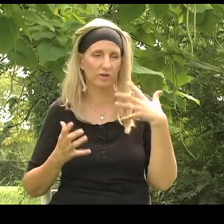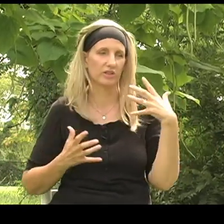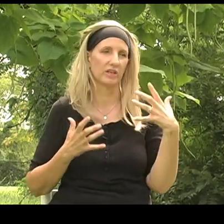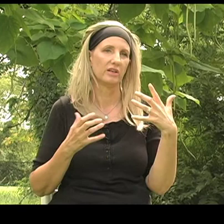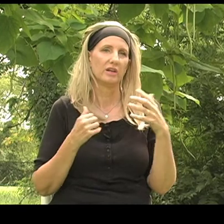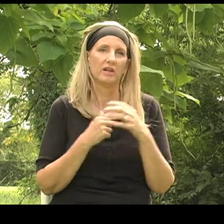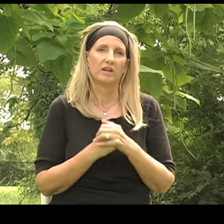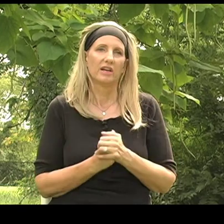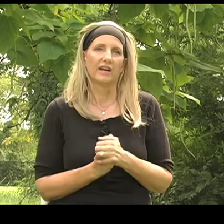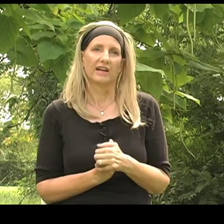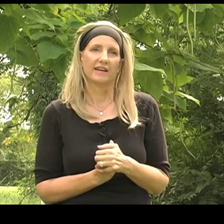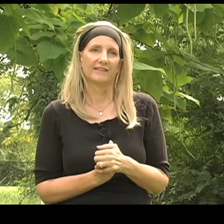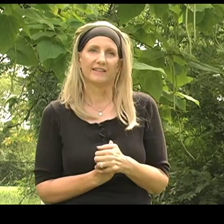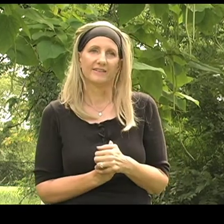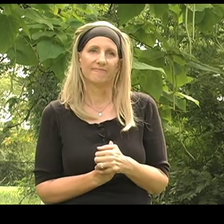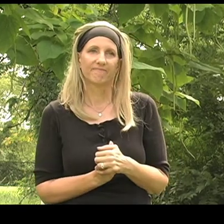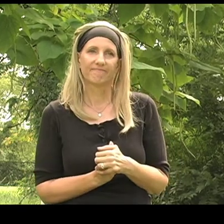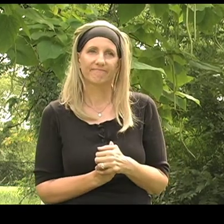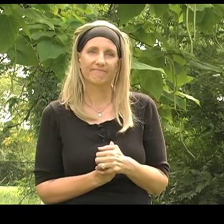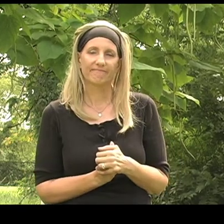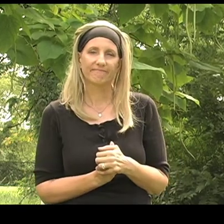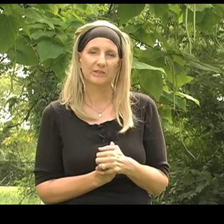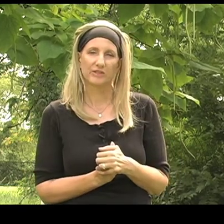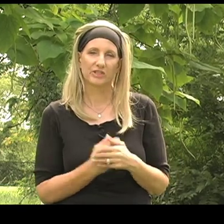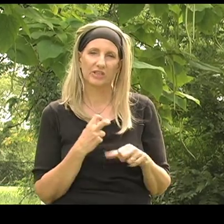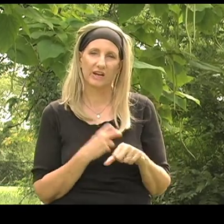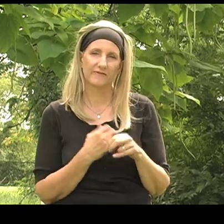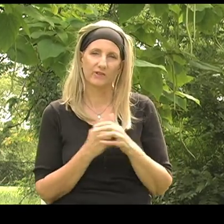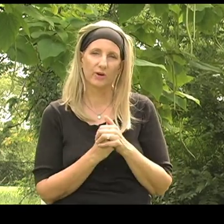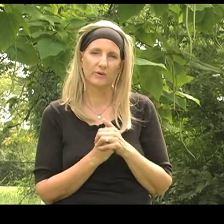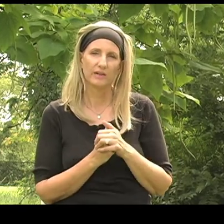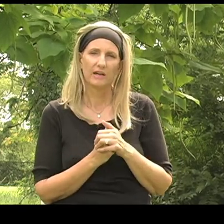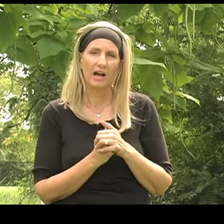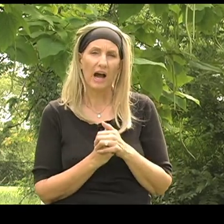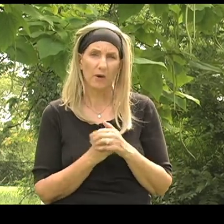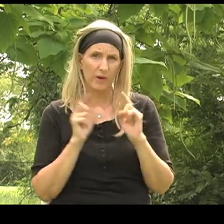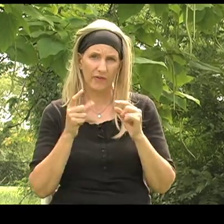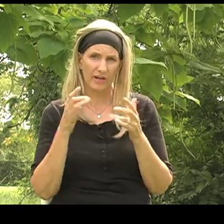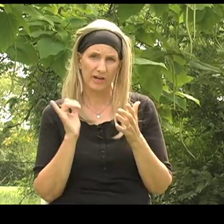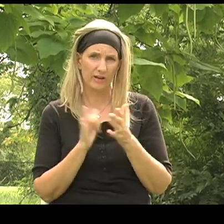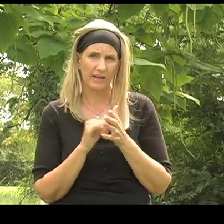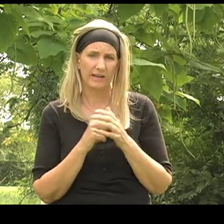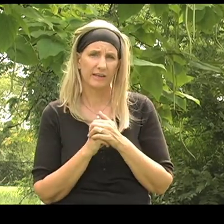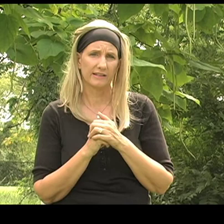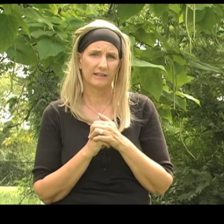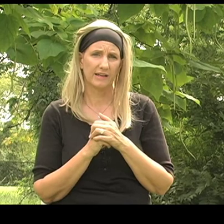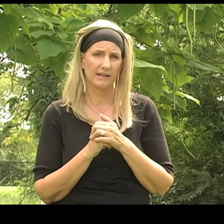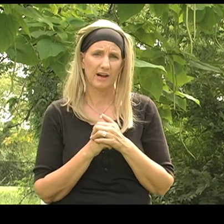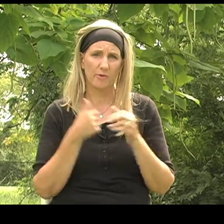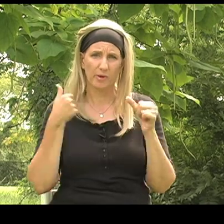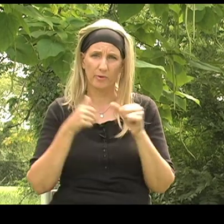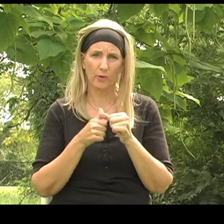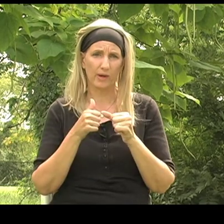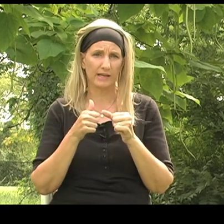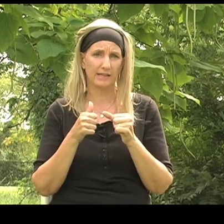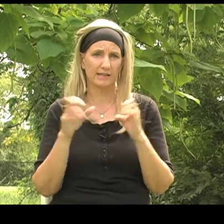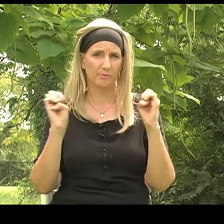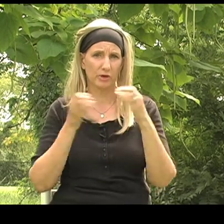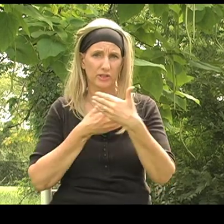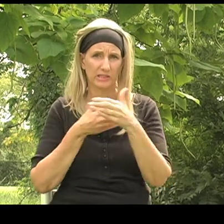and it was just tough. So I went there, and I remember going into the emergency room